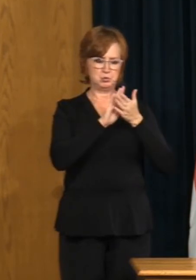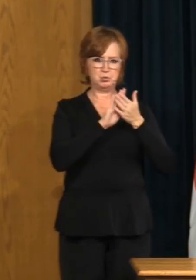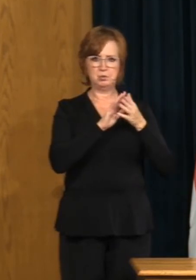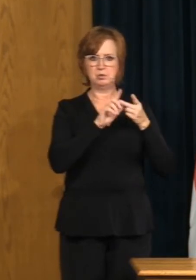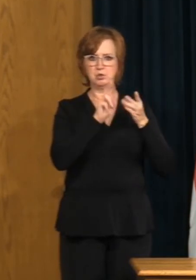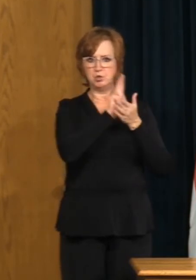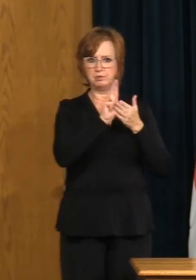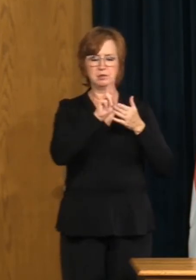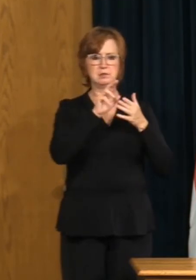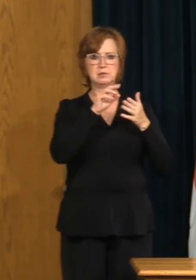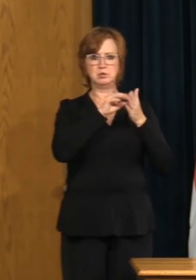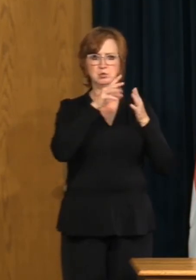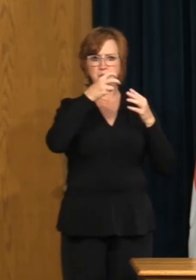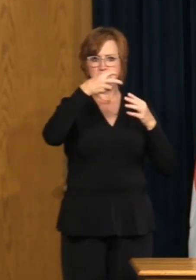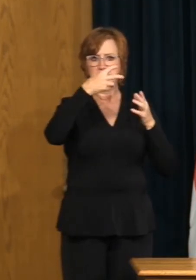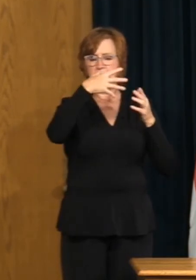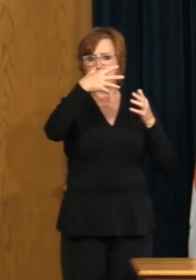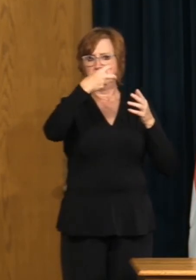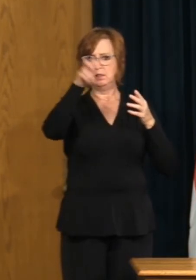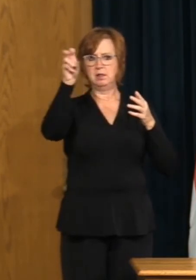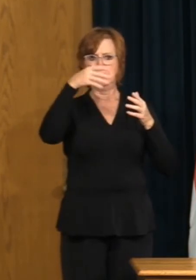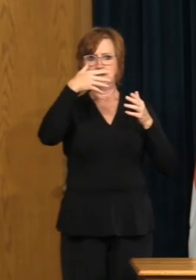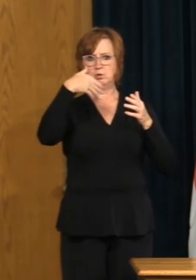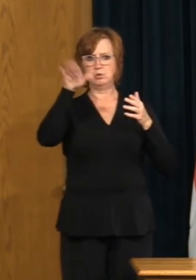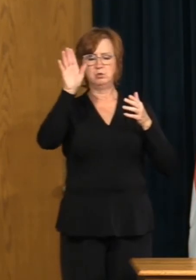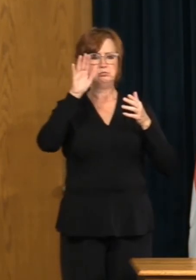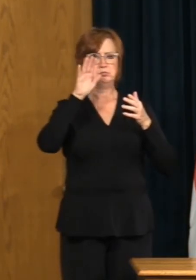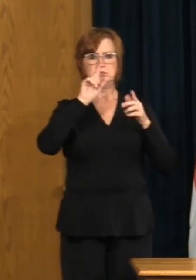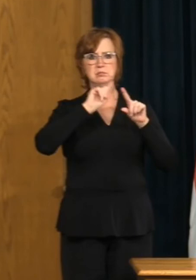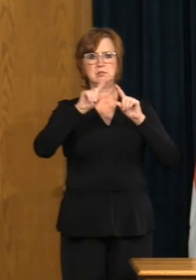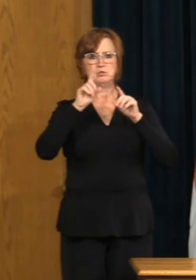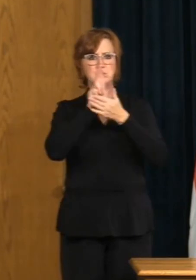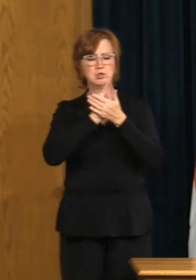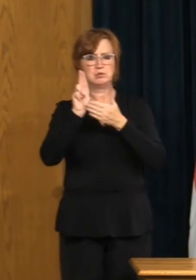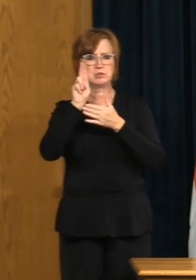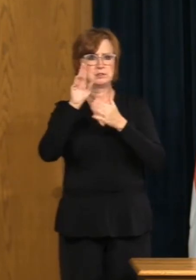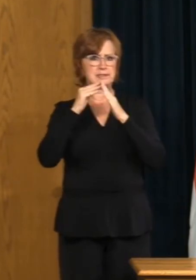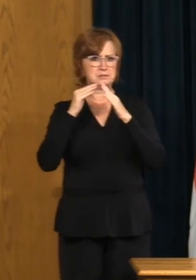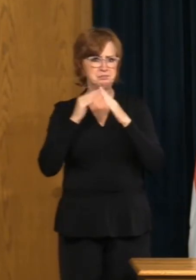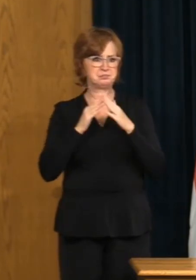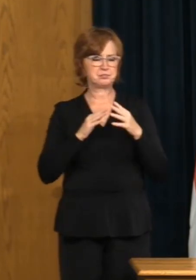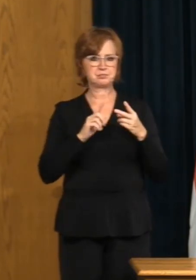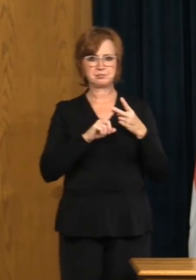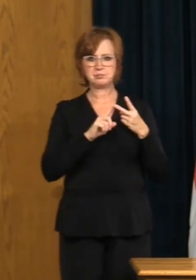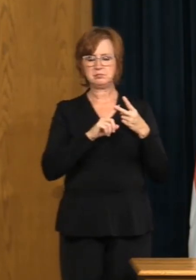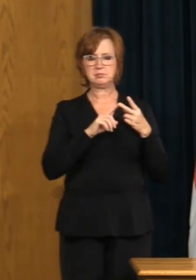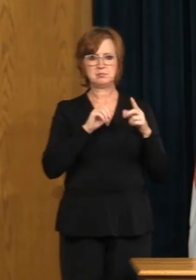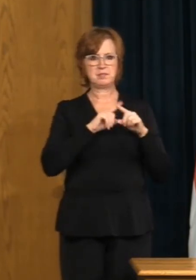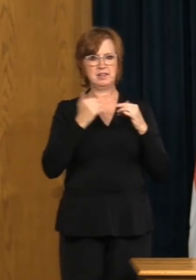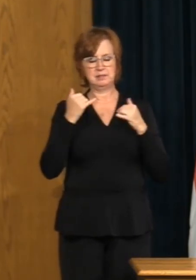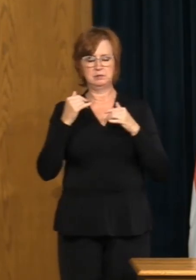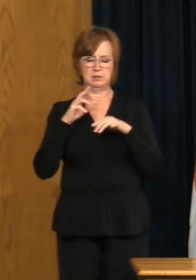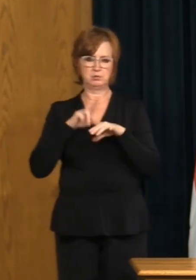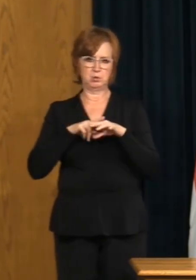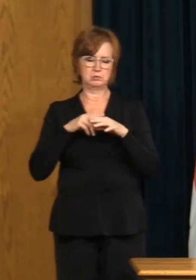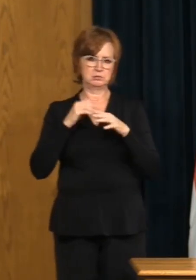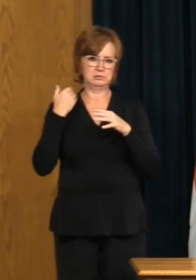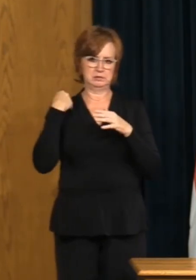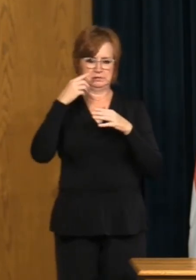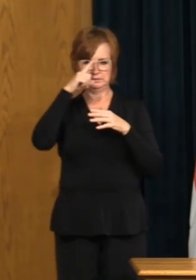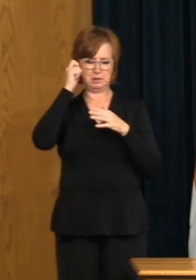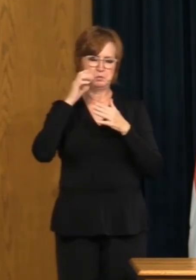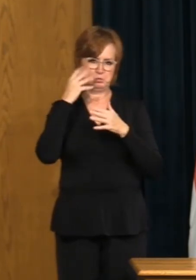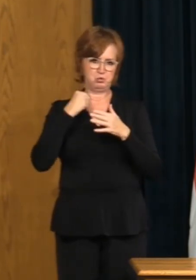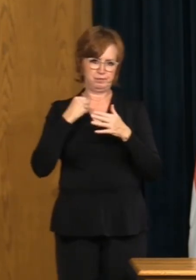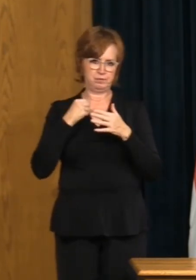going to the beach or going to a lake or doing outdoor activities, and that has been a great summer, and it looks like a beautiful fall. But as we move